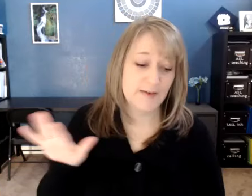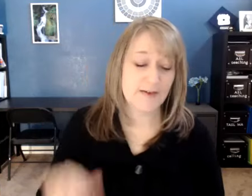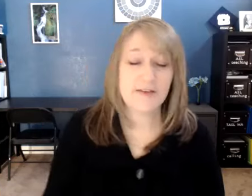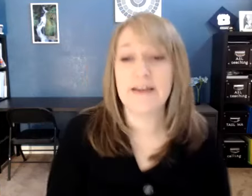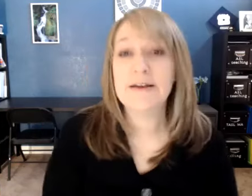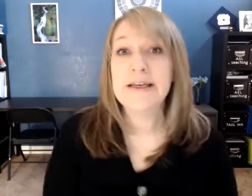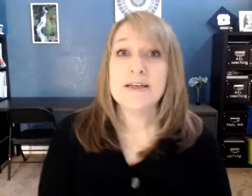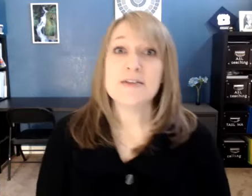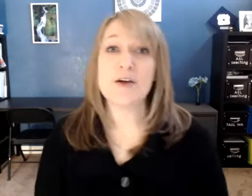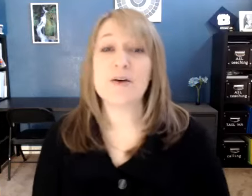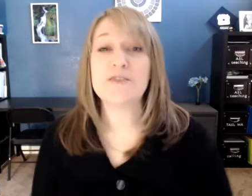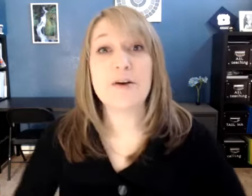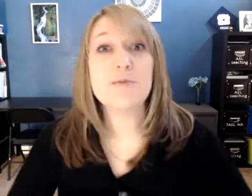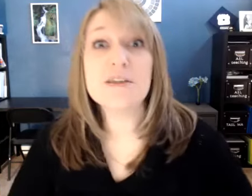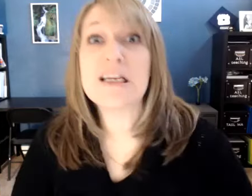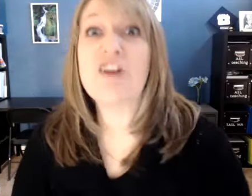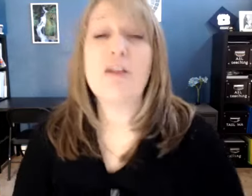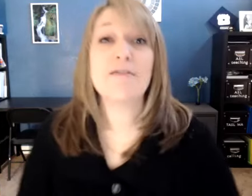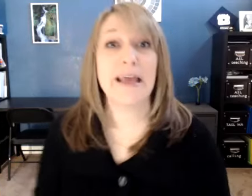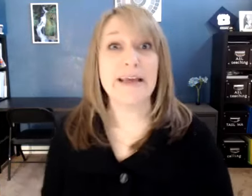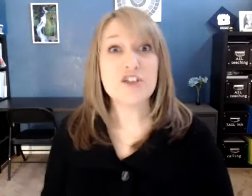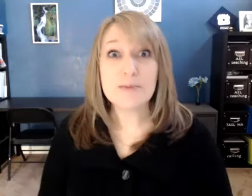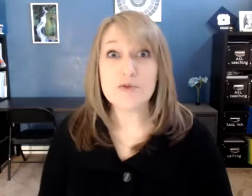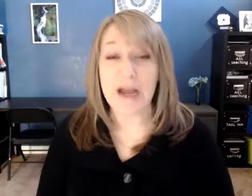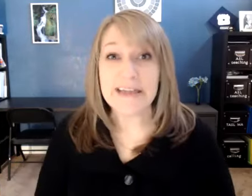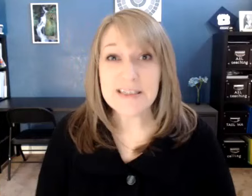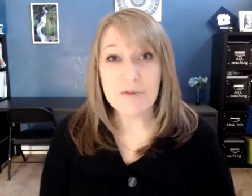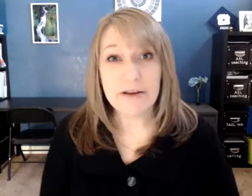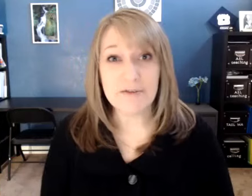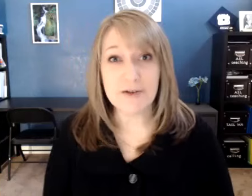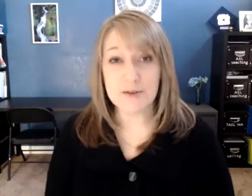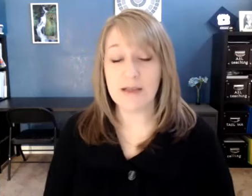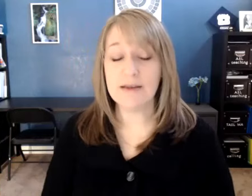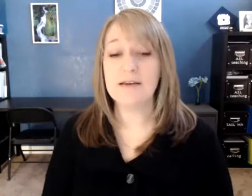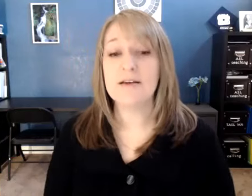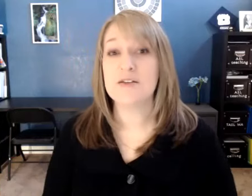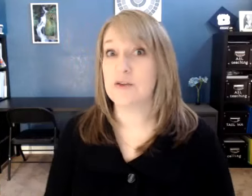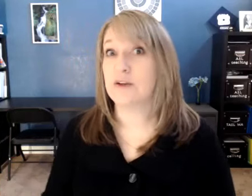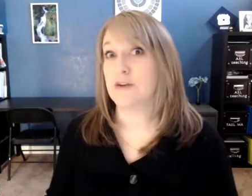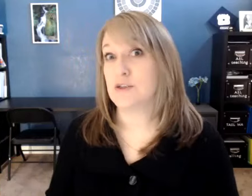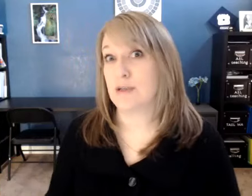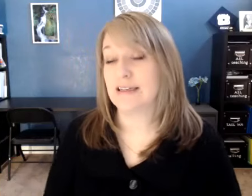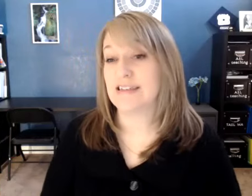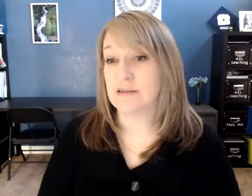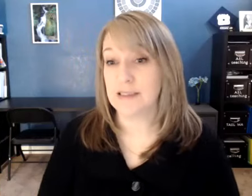All right, so it's very important to get all of the hand shapes right when you're fingerspelling so that your fingerspelling is